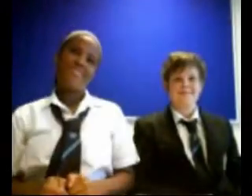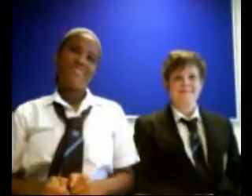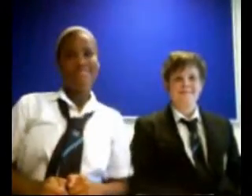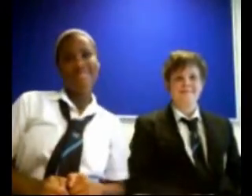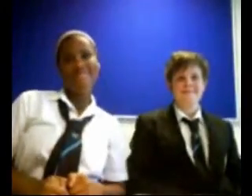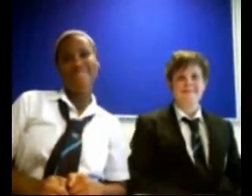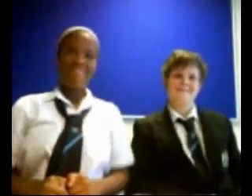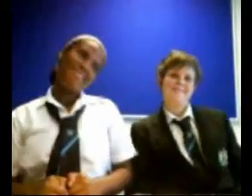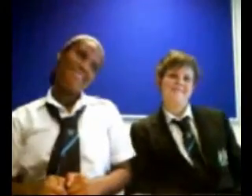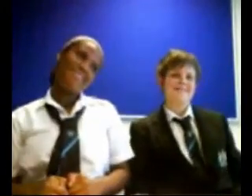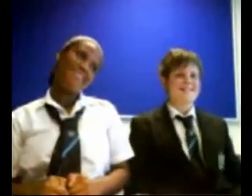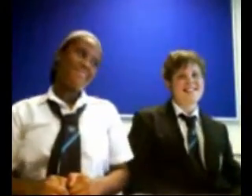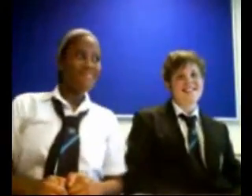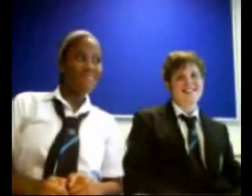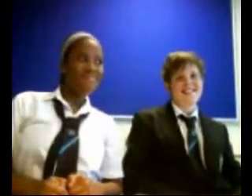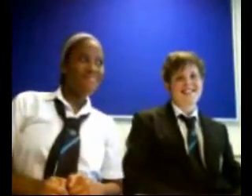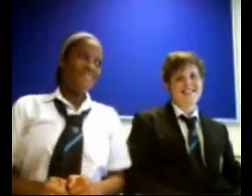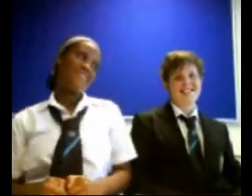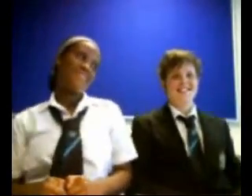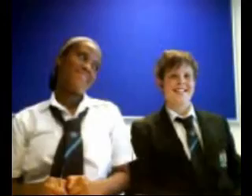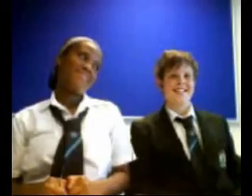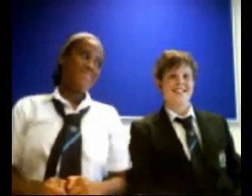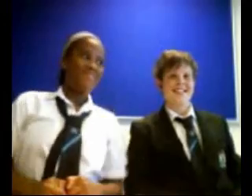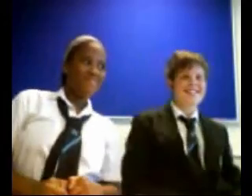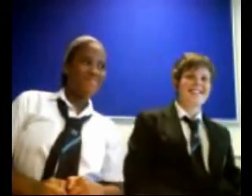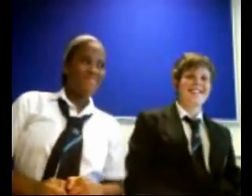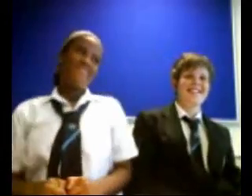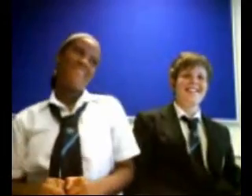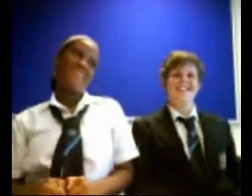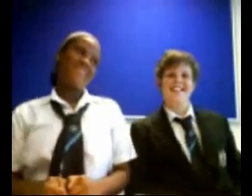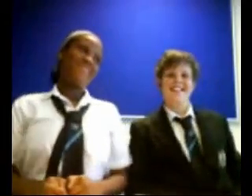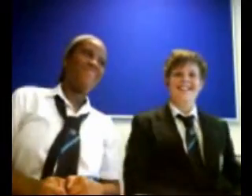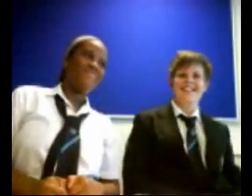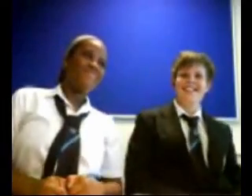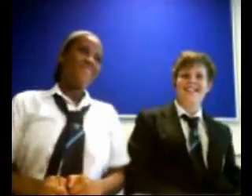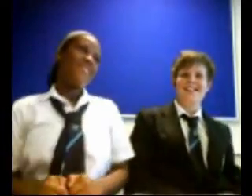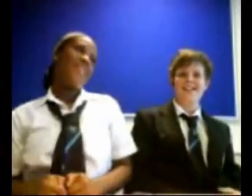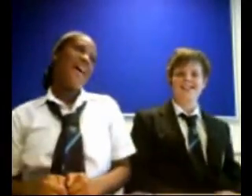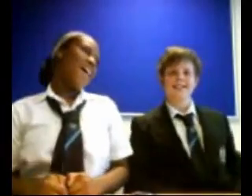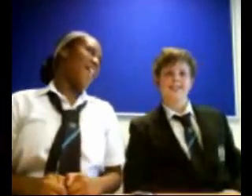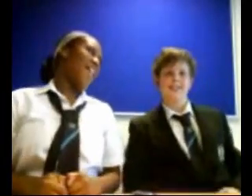Zaga Zaga Zaga You're not the only dreamer Yeah